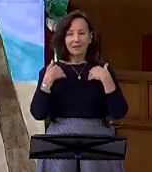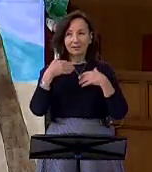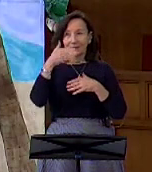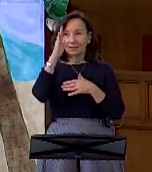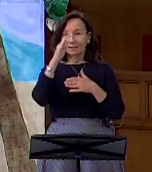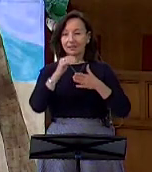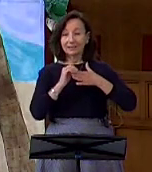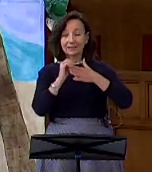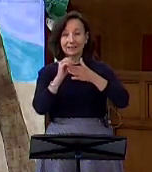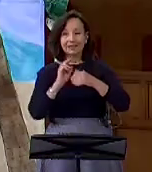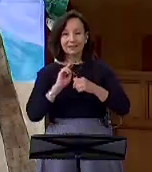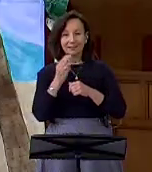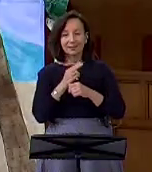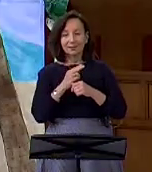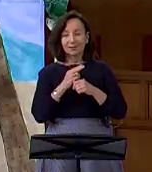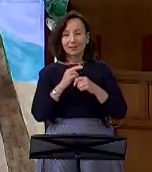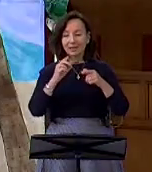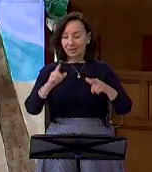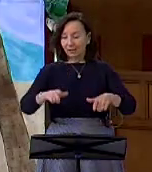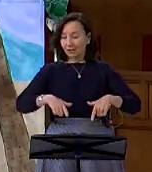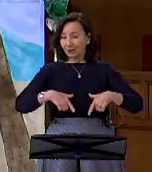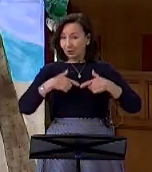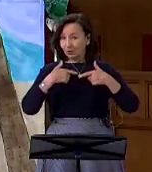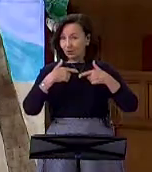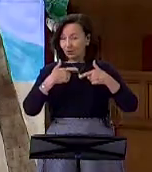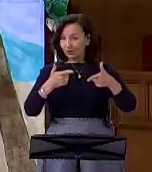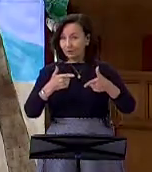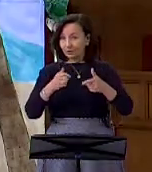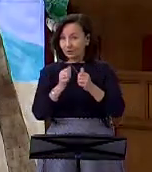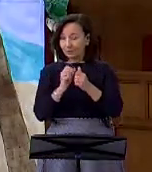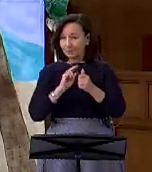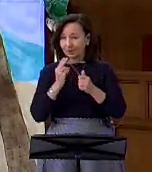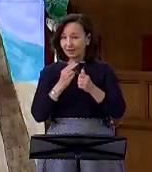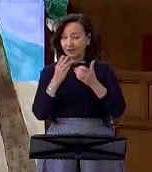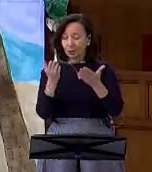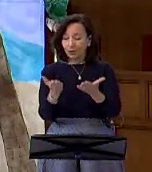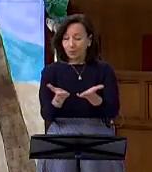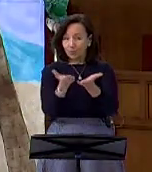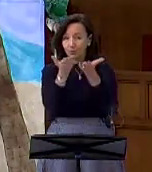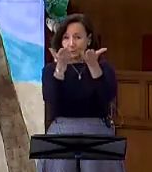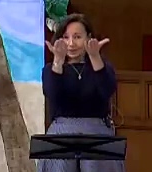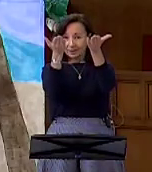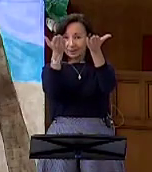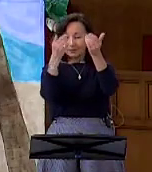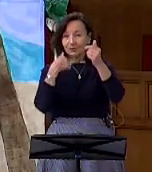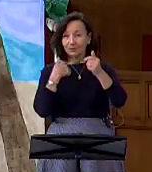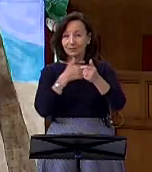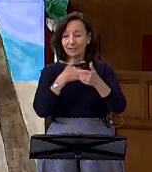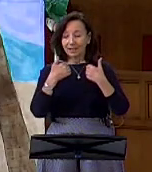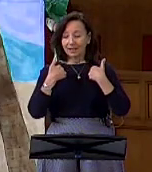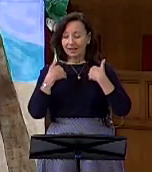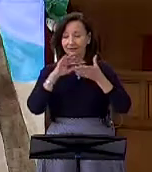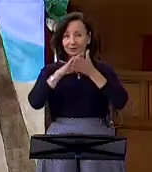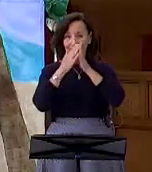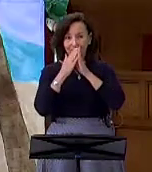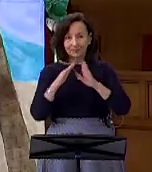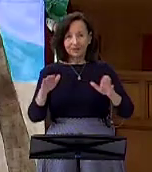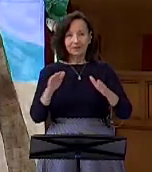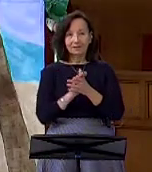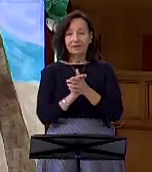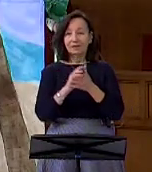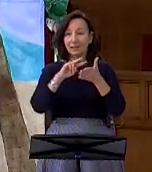us, walking with us, holding us up, we have peace.